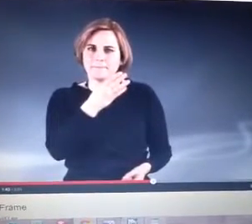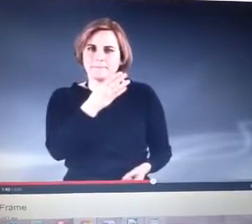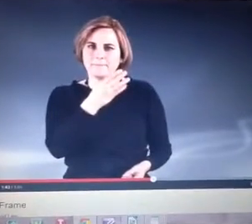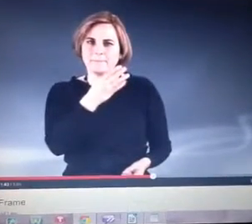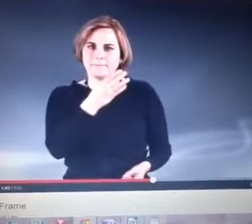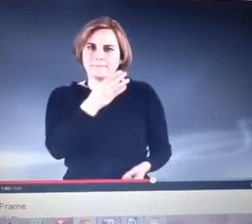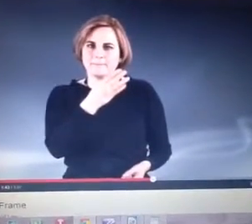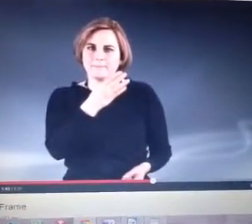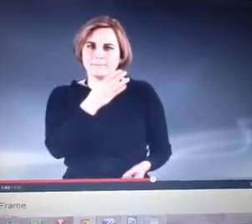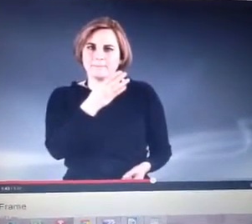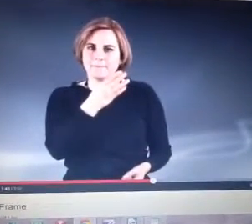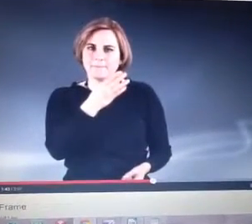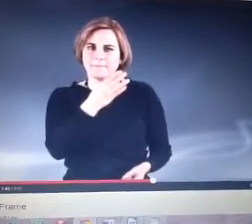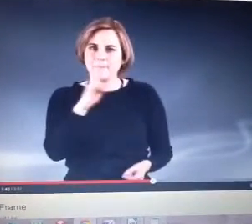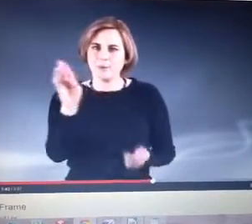big picture frame.